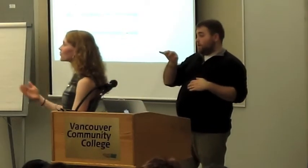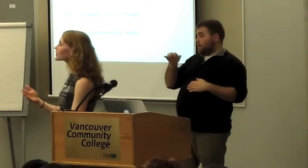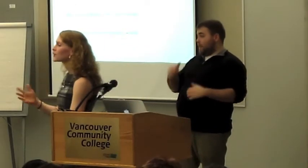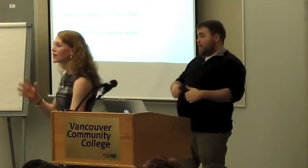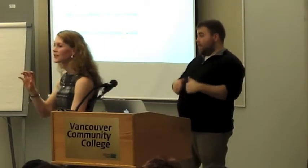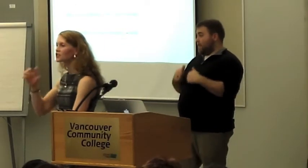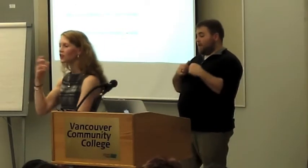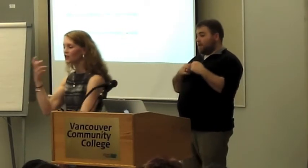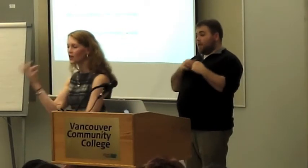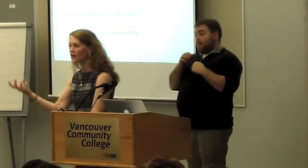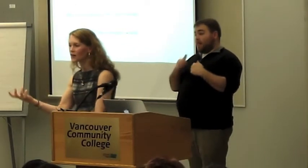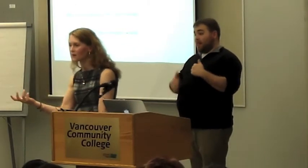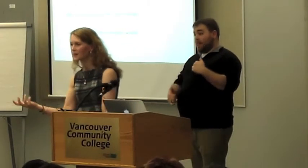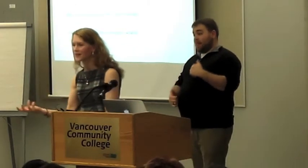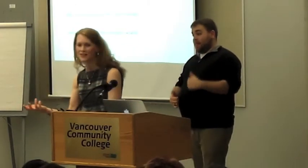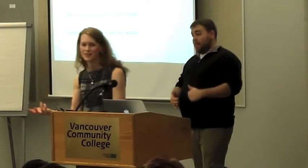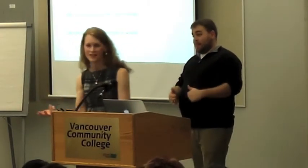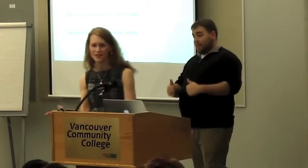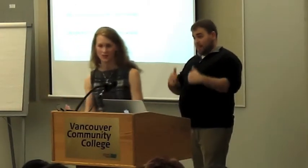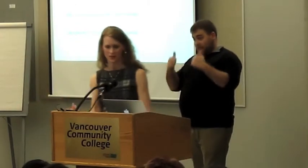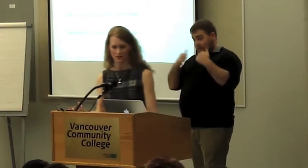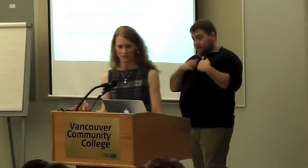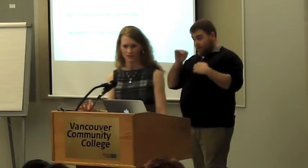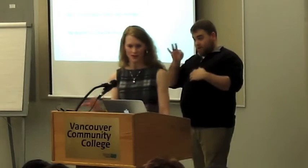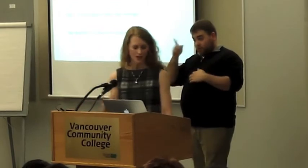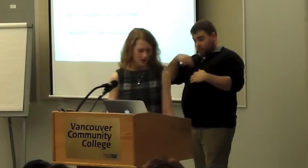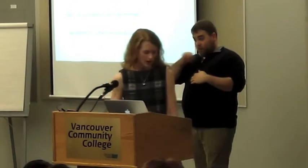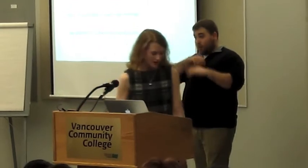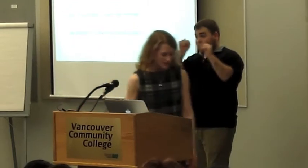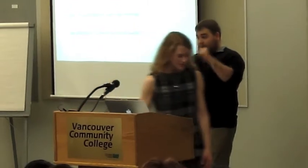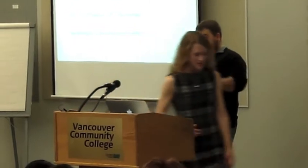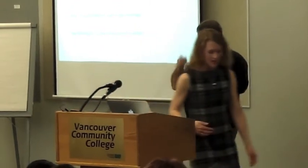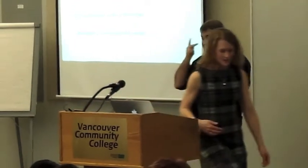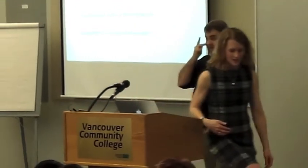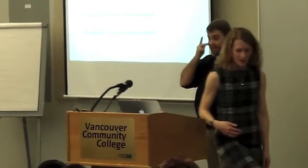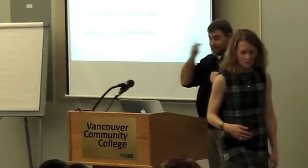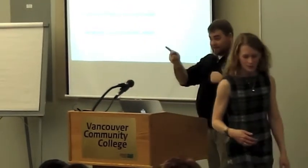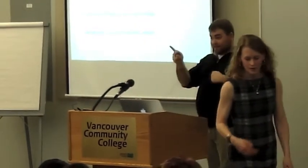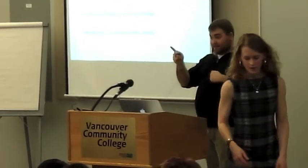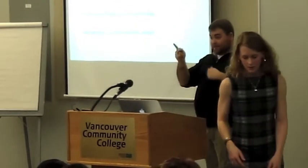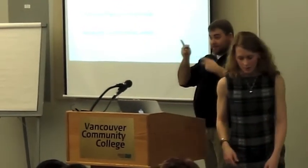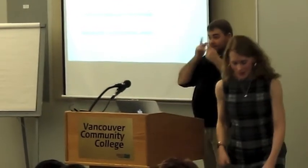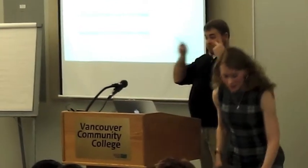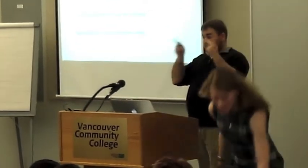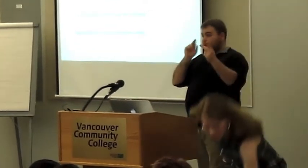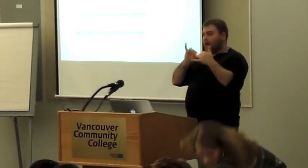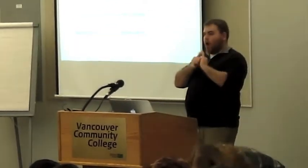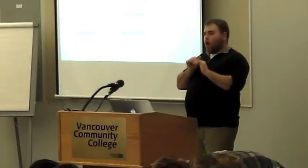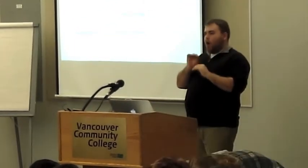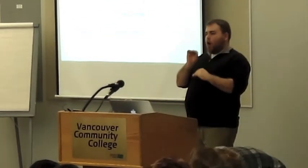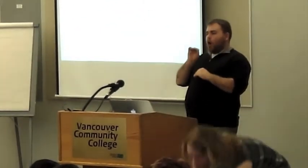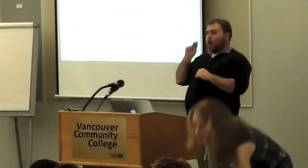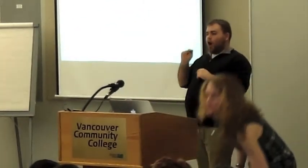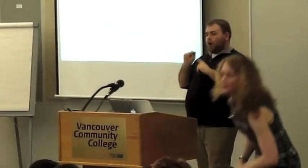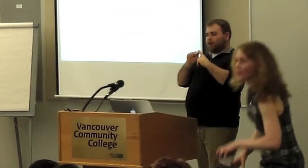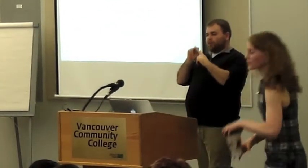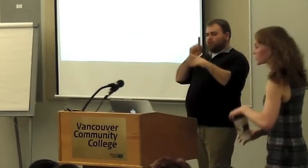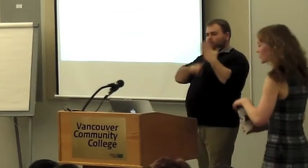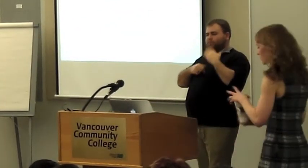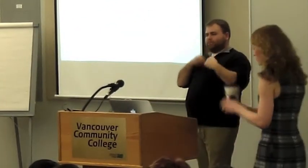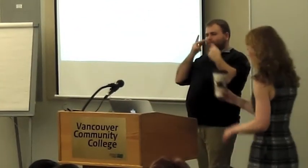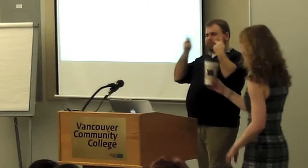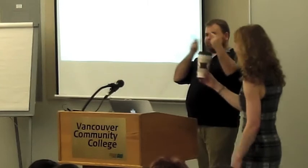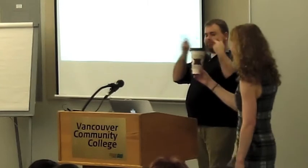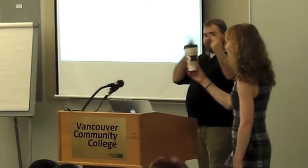things if only we can turn on our ability to see those. This is a nice example. Many students, maybe